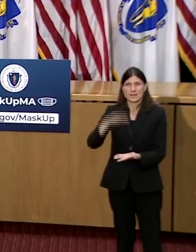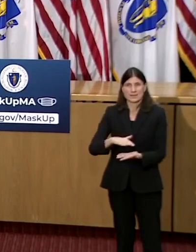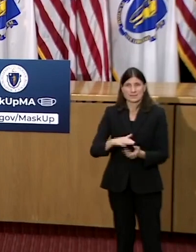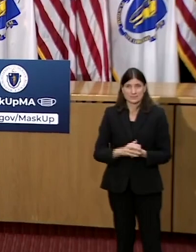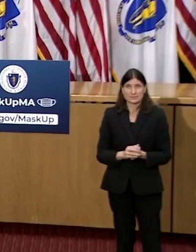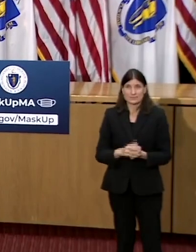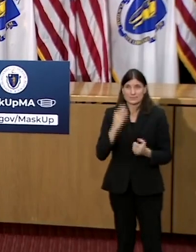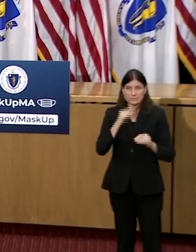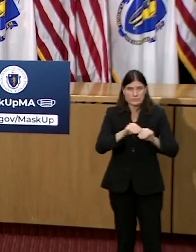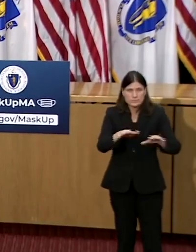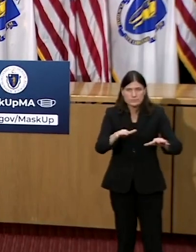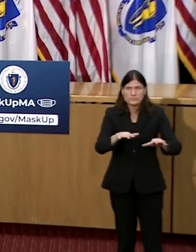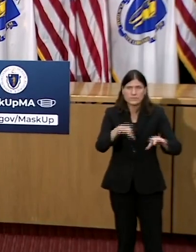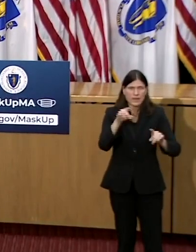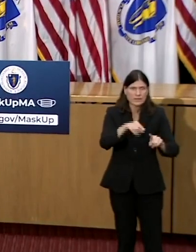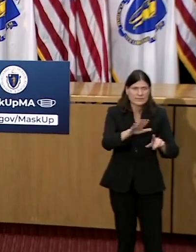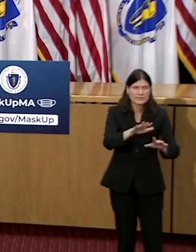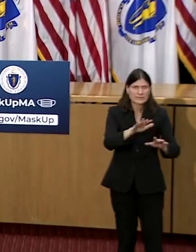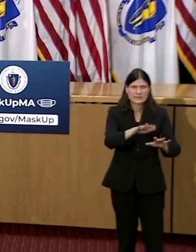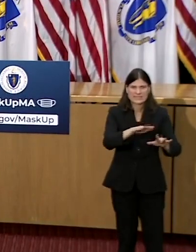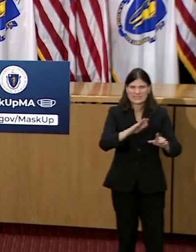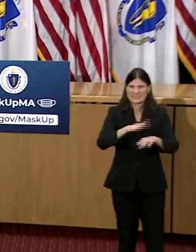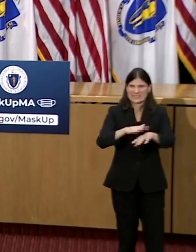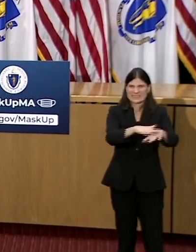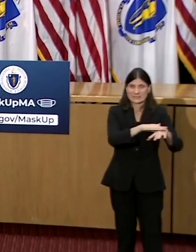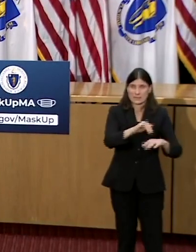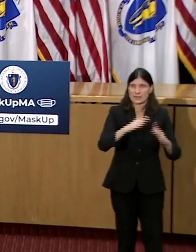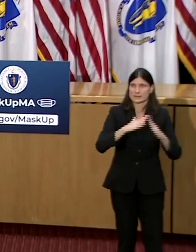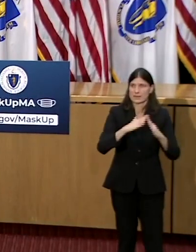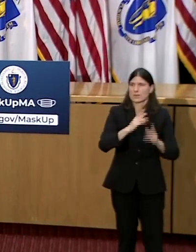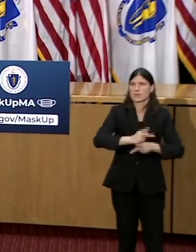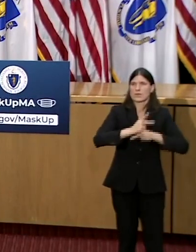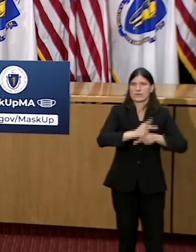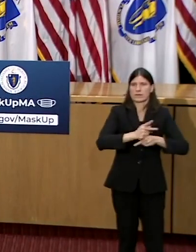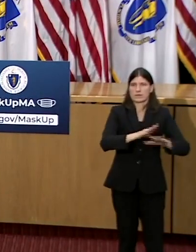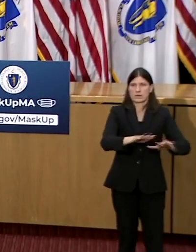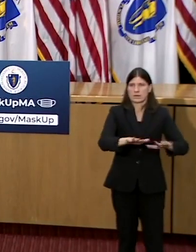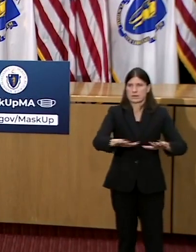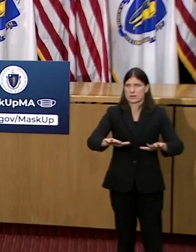positive test rate is reasonably low. If it's not low, based on the